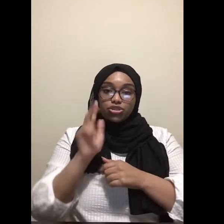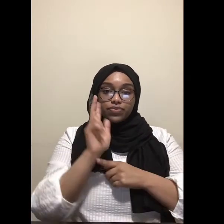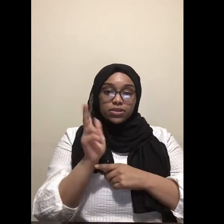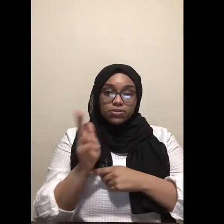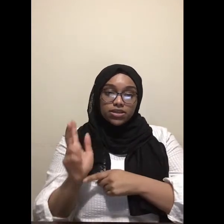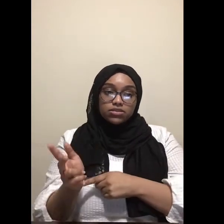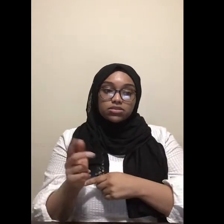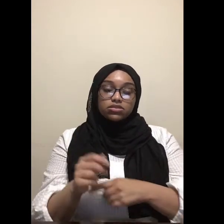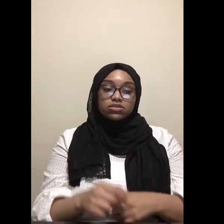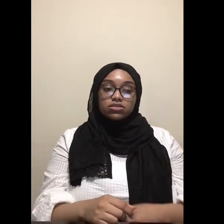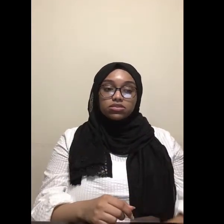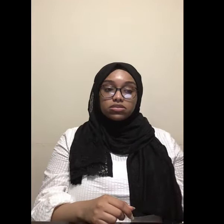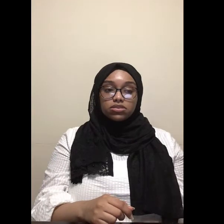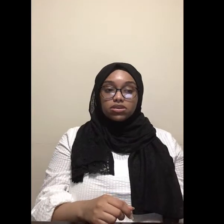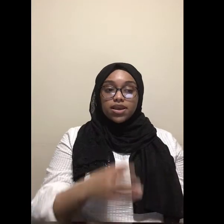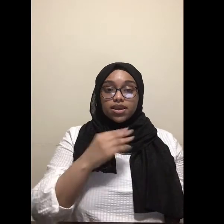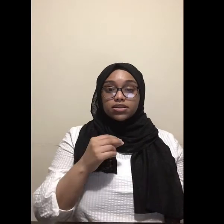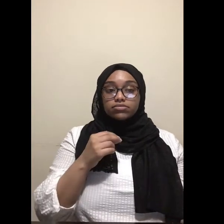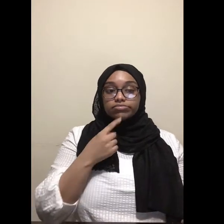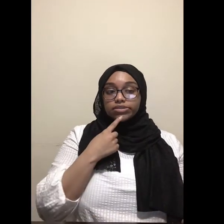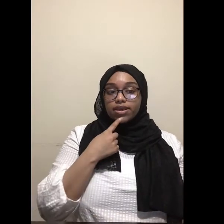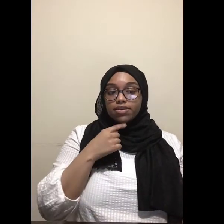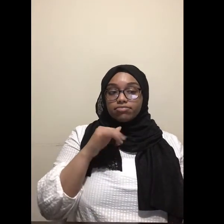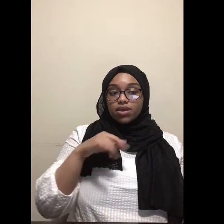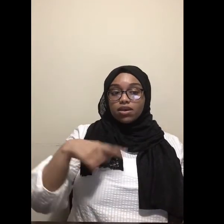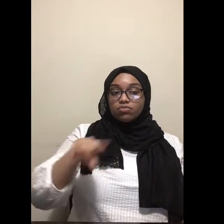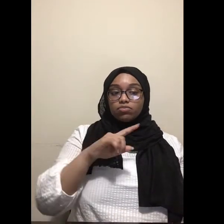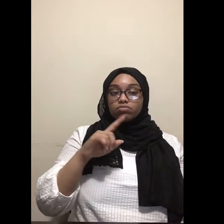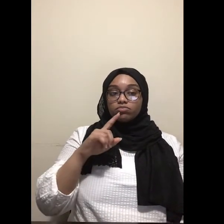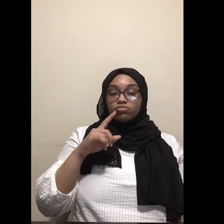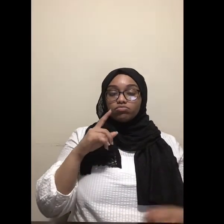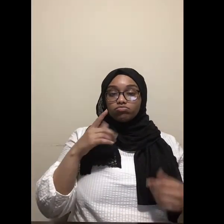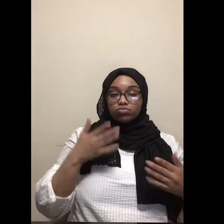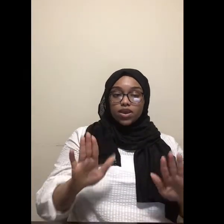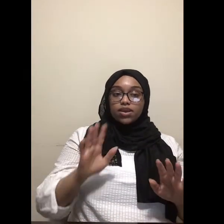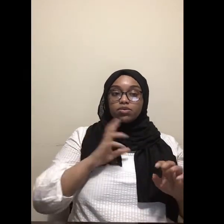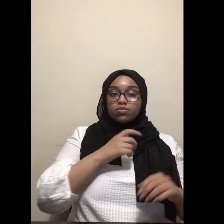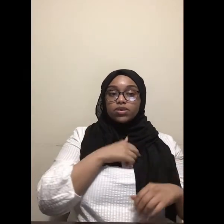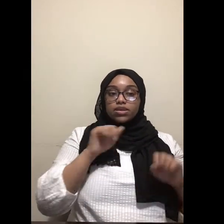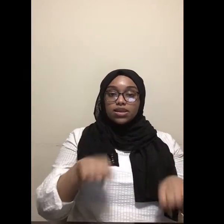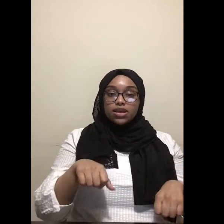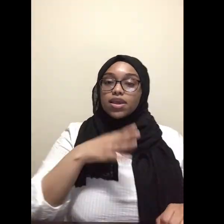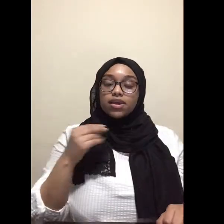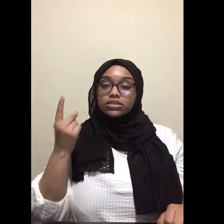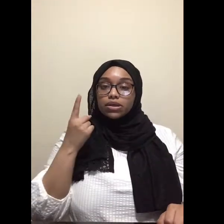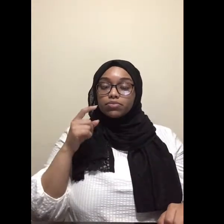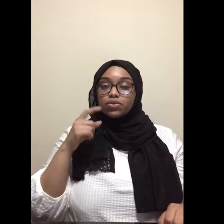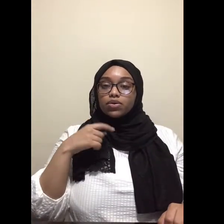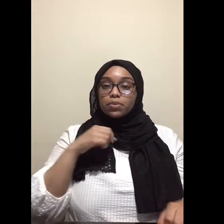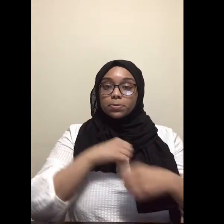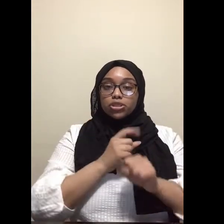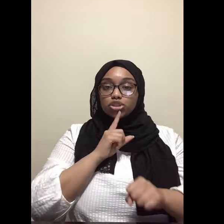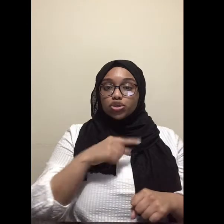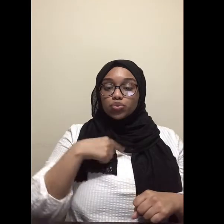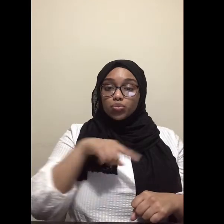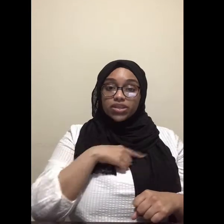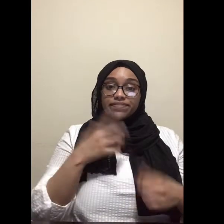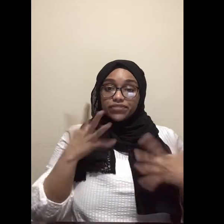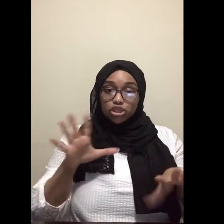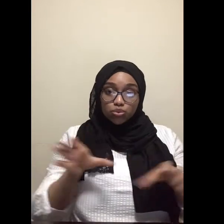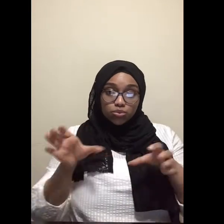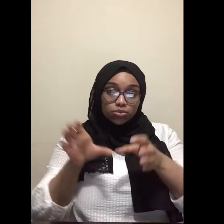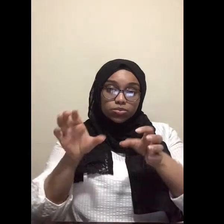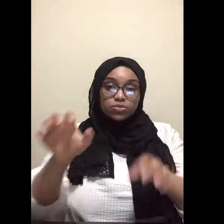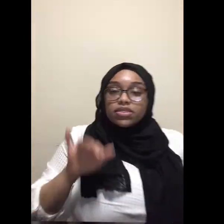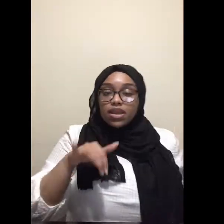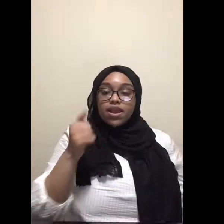3 minutes. And say, that way we can ensure that everyone is able to have that opportunity. And then say,